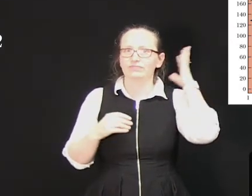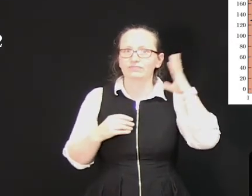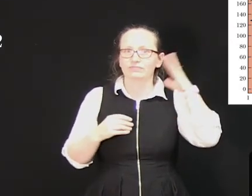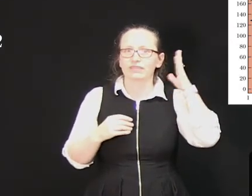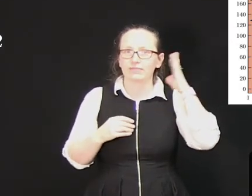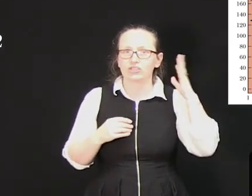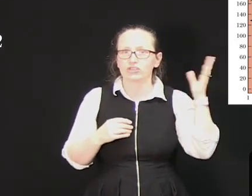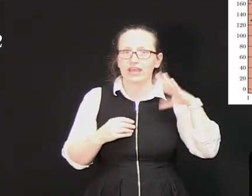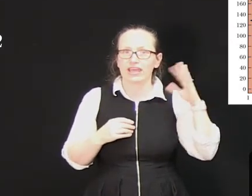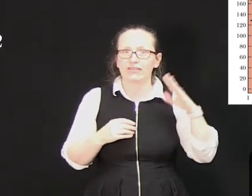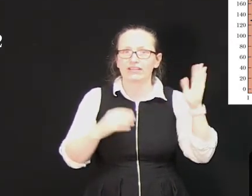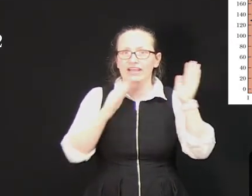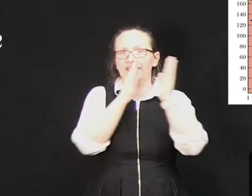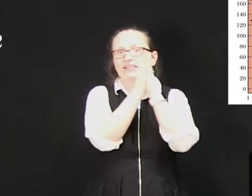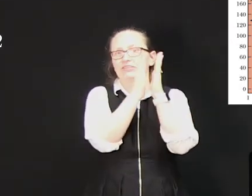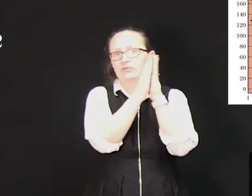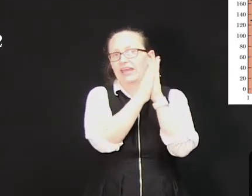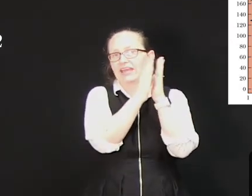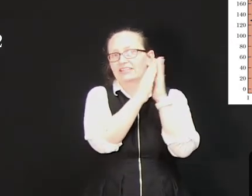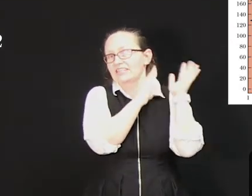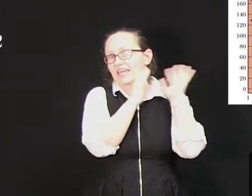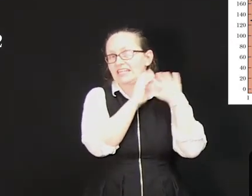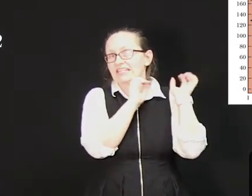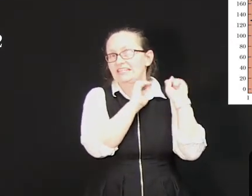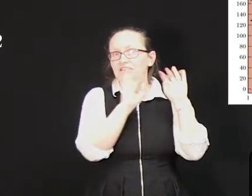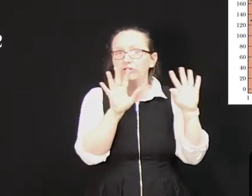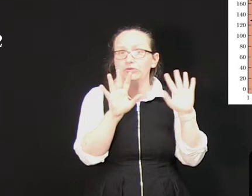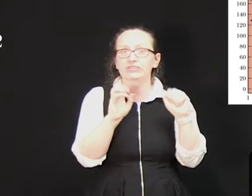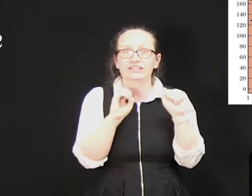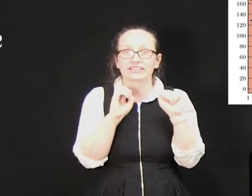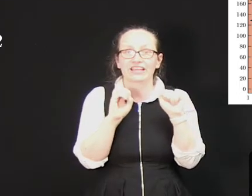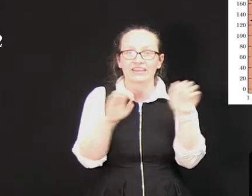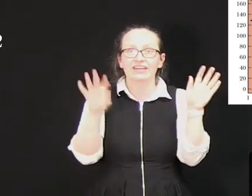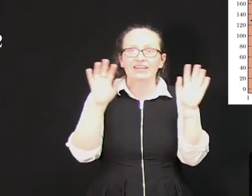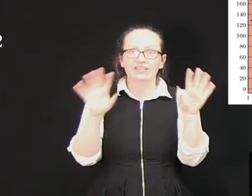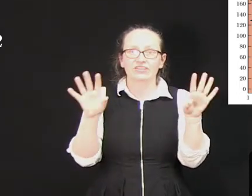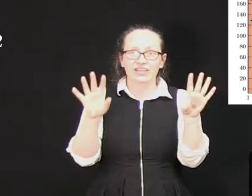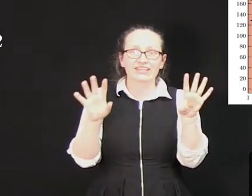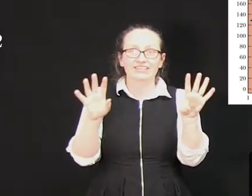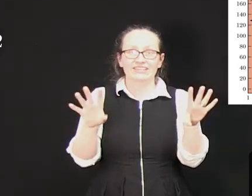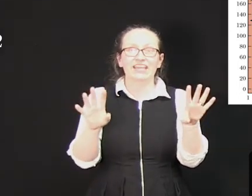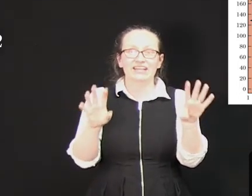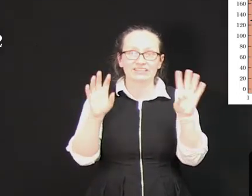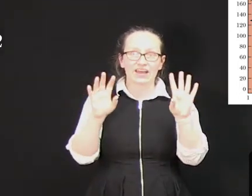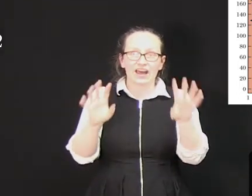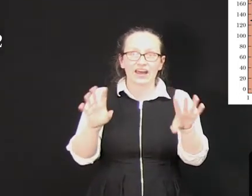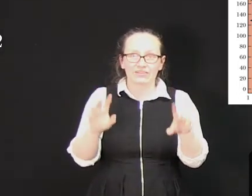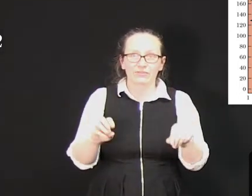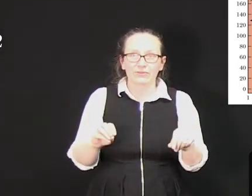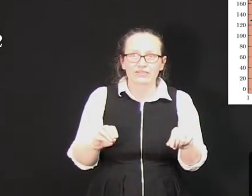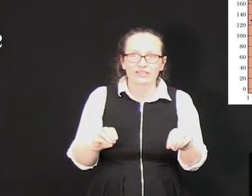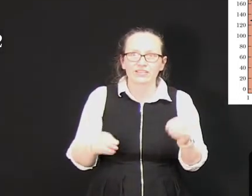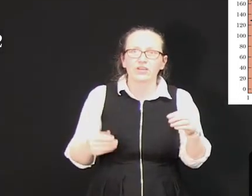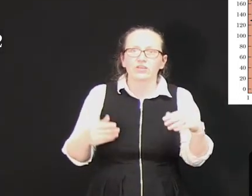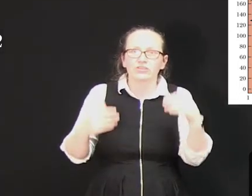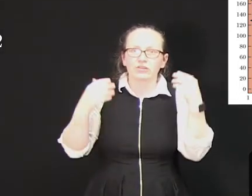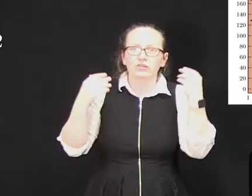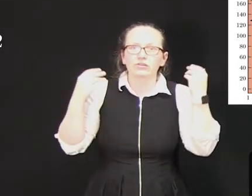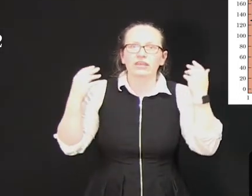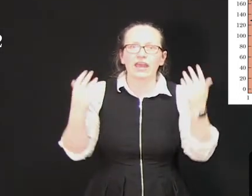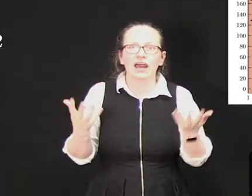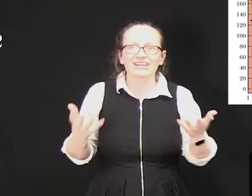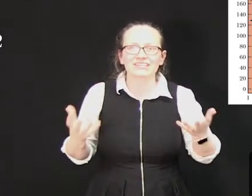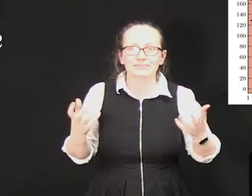any damage to their hearing yet. The little hairs in their ears are not all stuck together, and so they can detect higher frequencies.